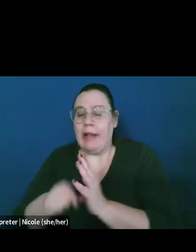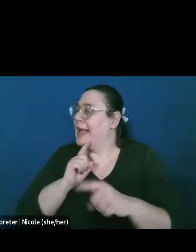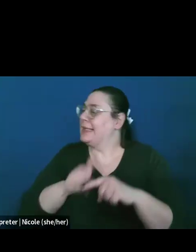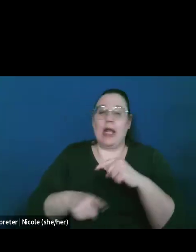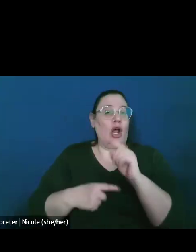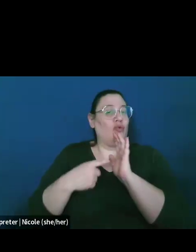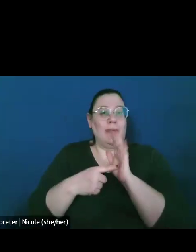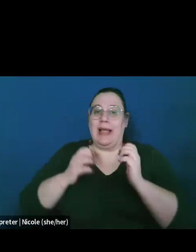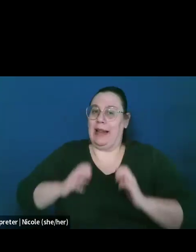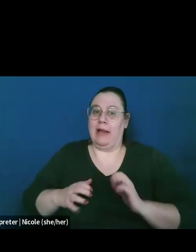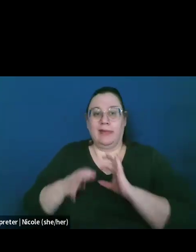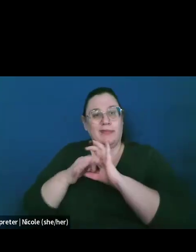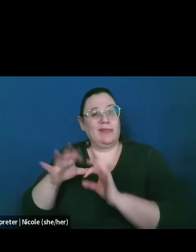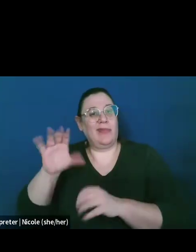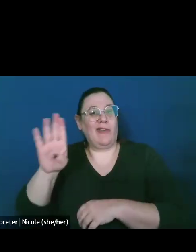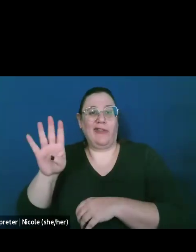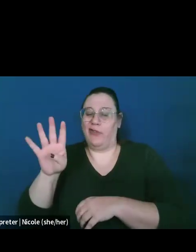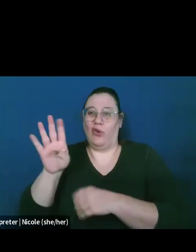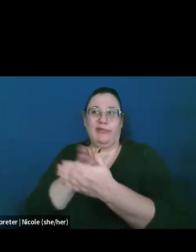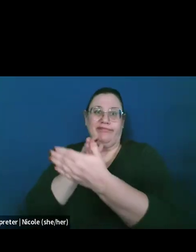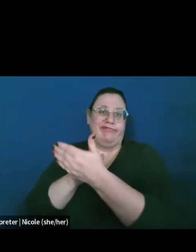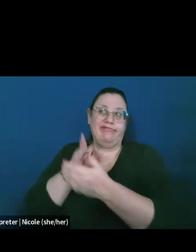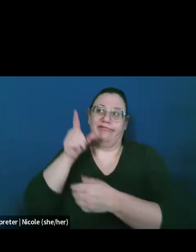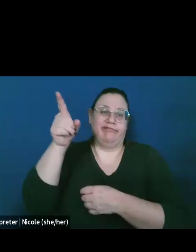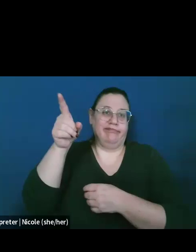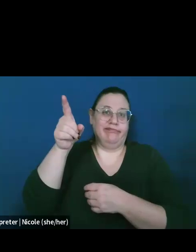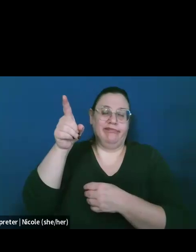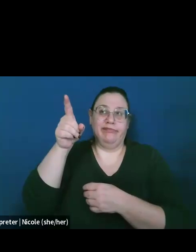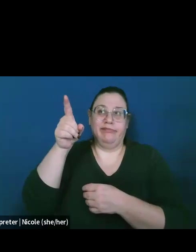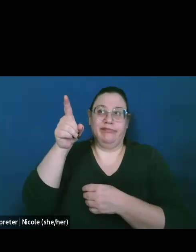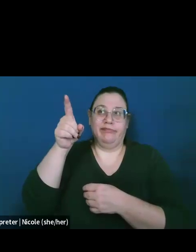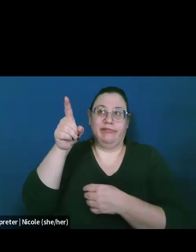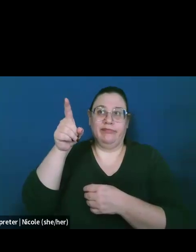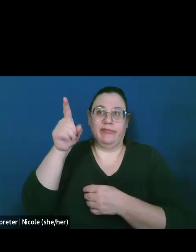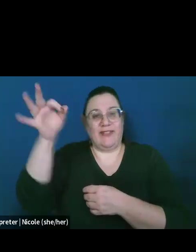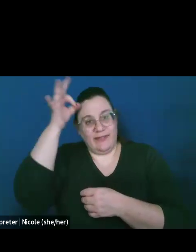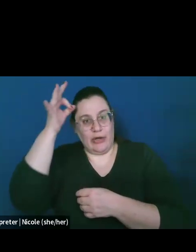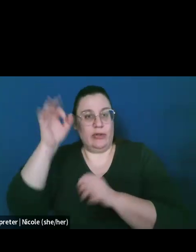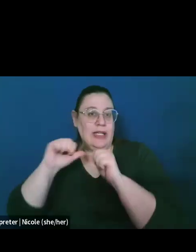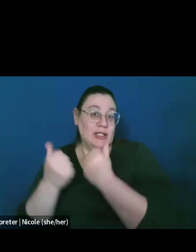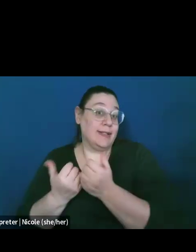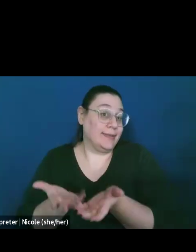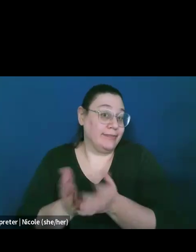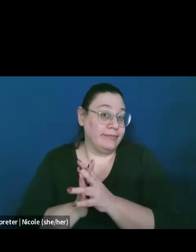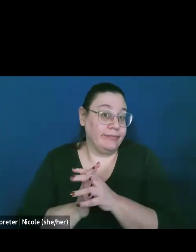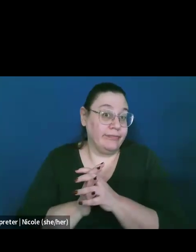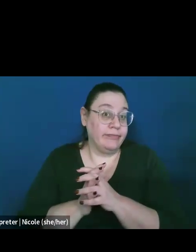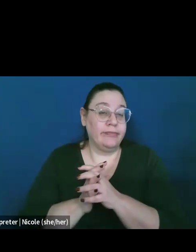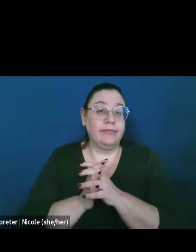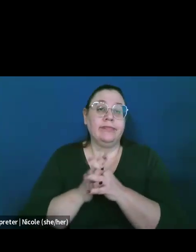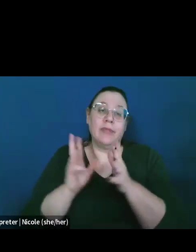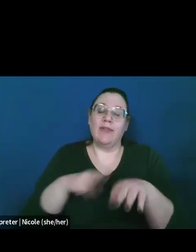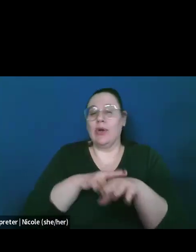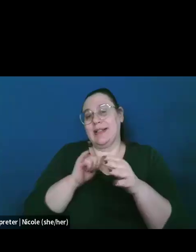on 504 related matters in front of for federal agencies. This limits, of course, what